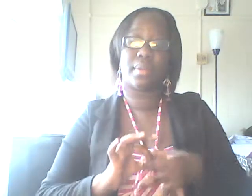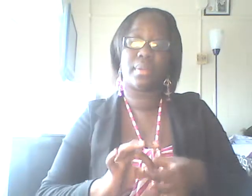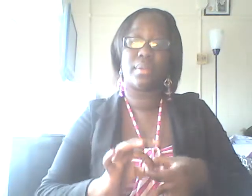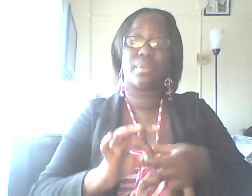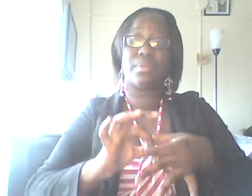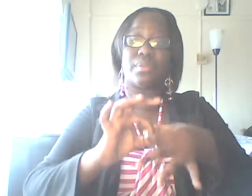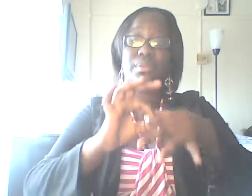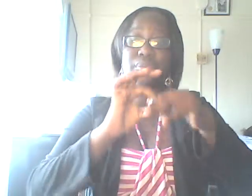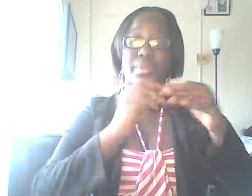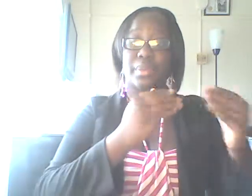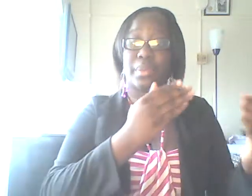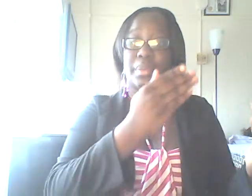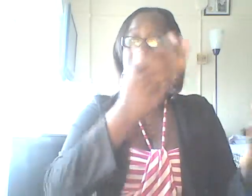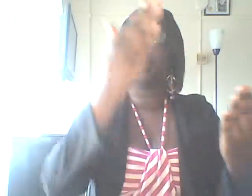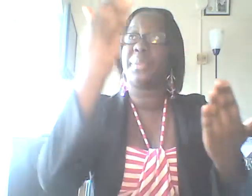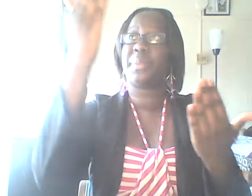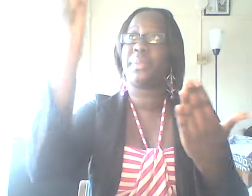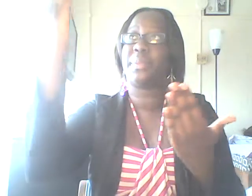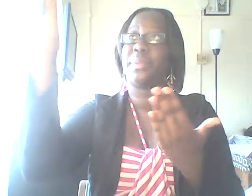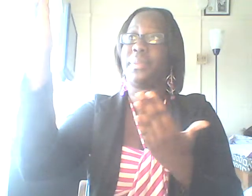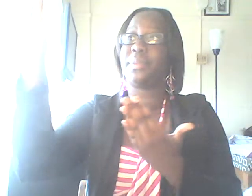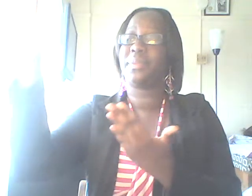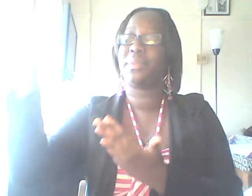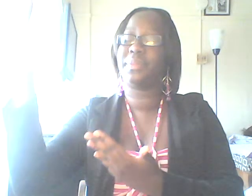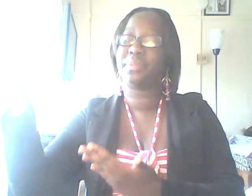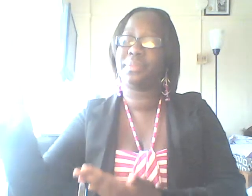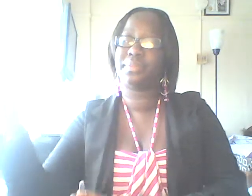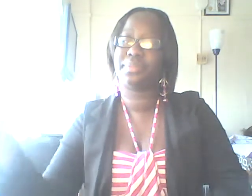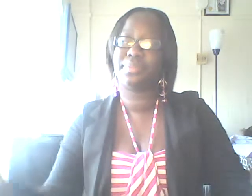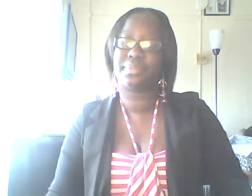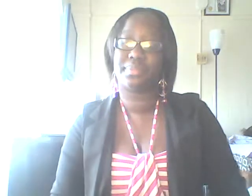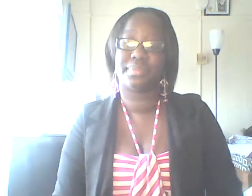My heart belongs to you